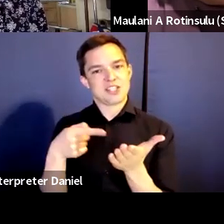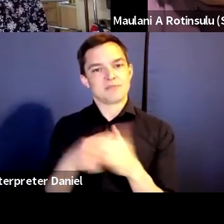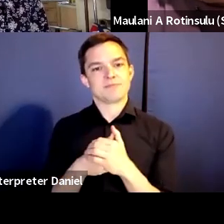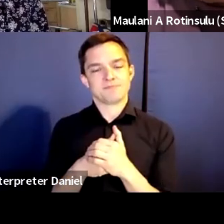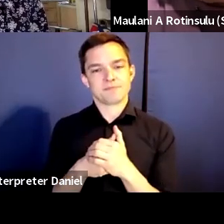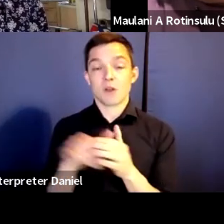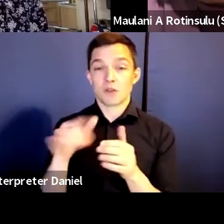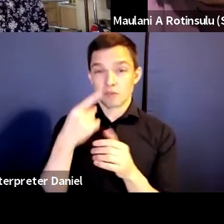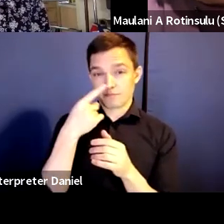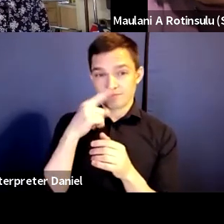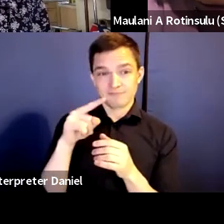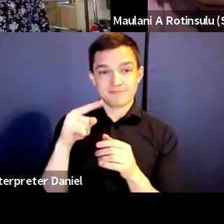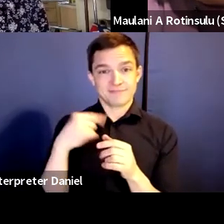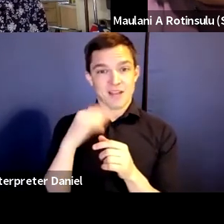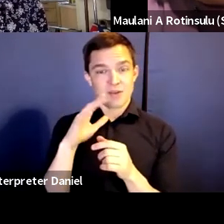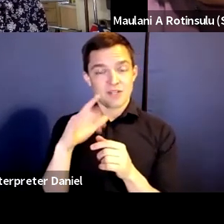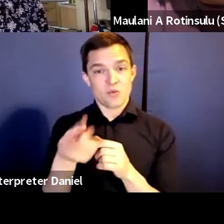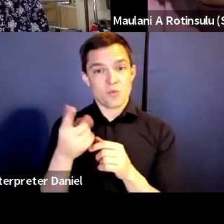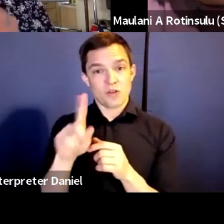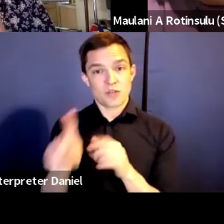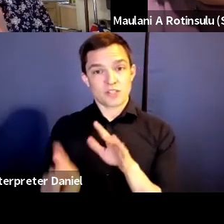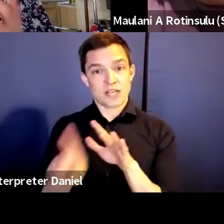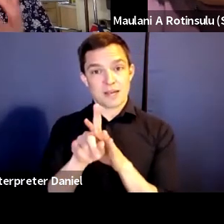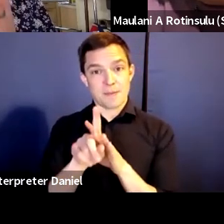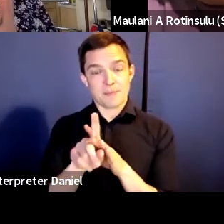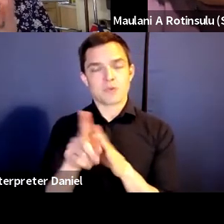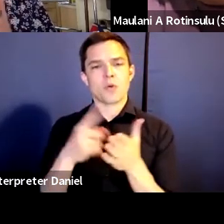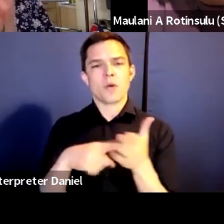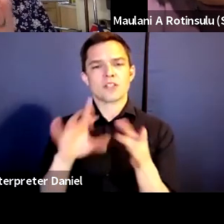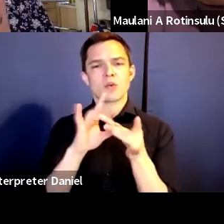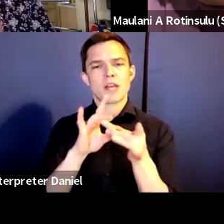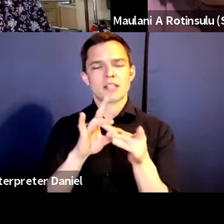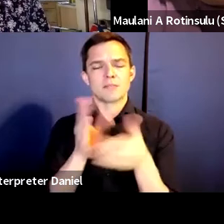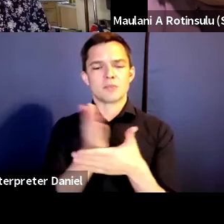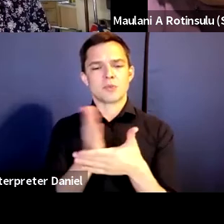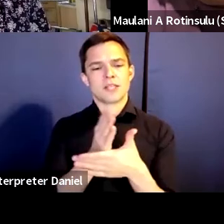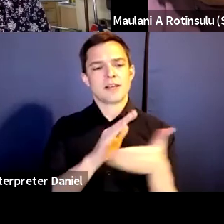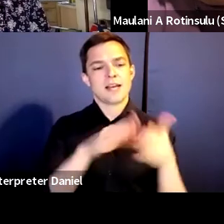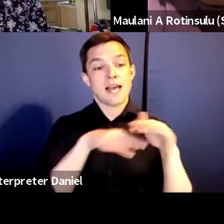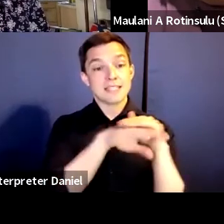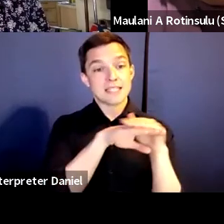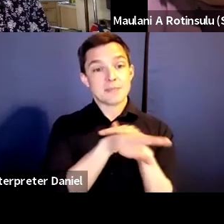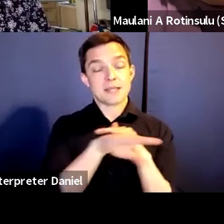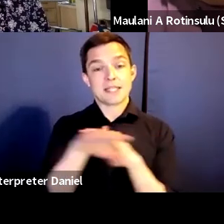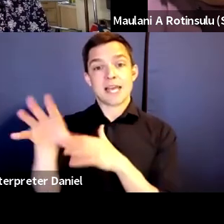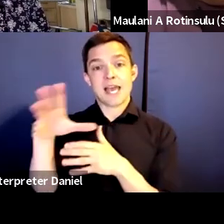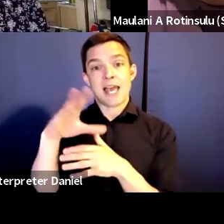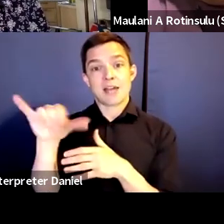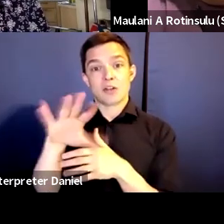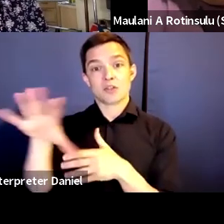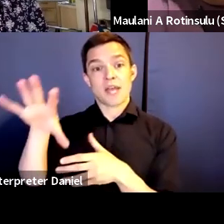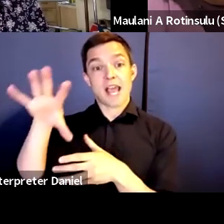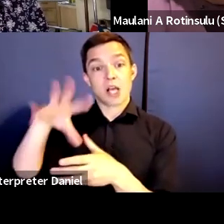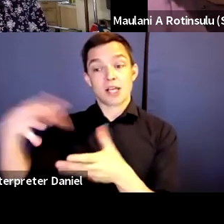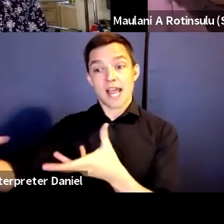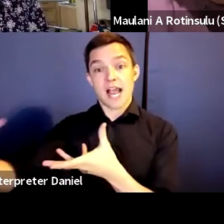I may, one of the questions that came up was, what's the relationship between accessibility and inclusion? And